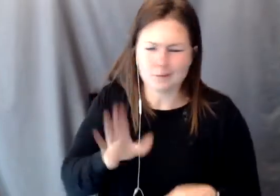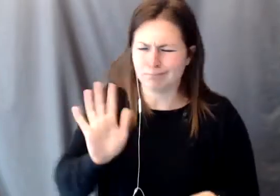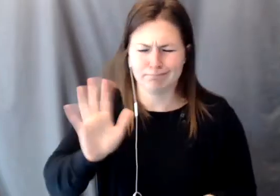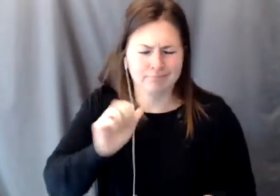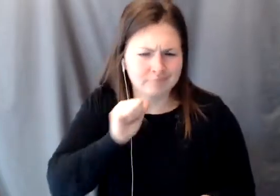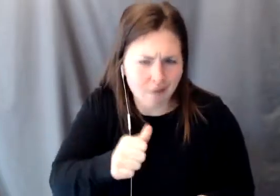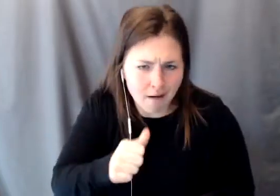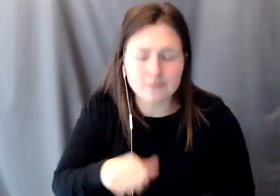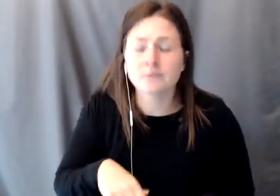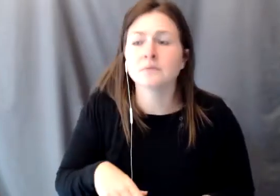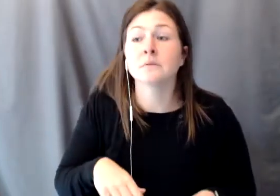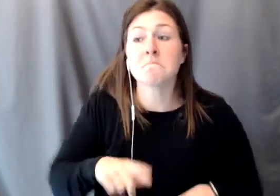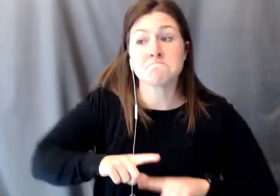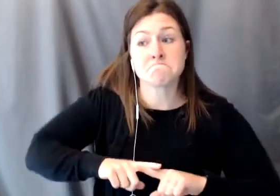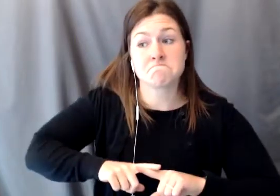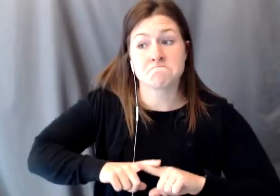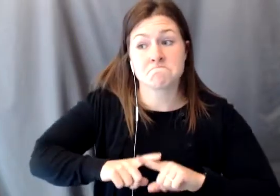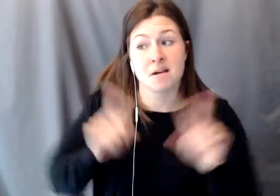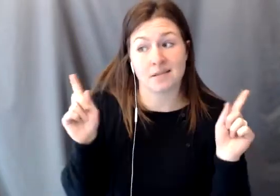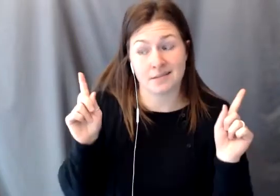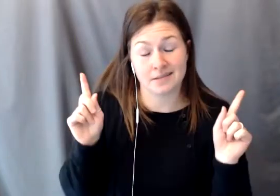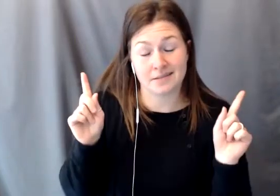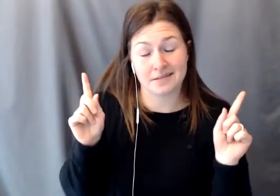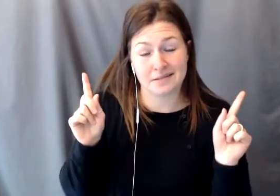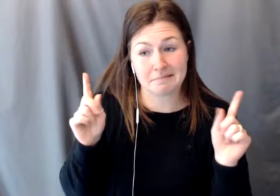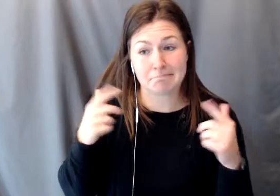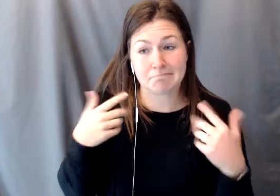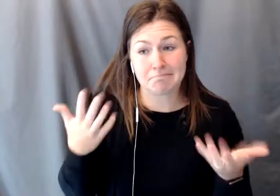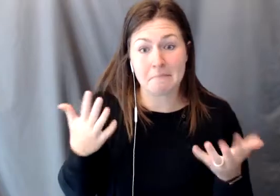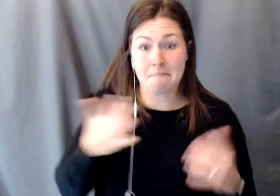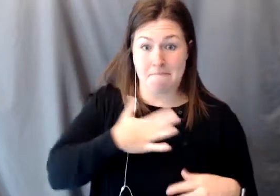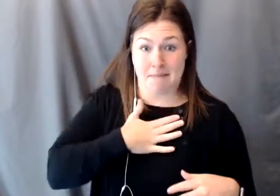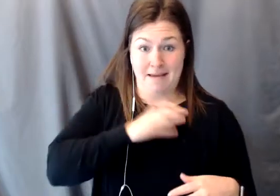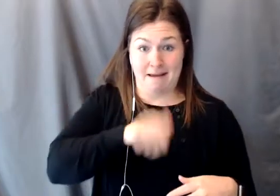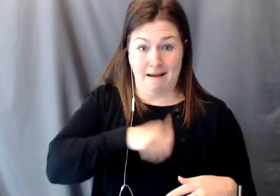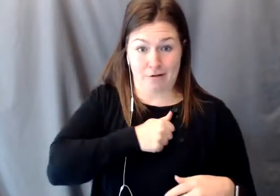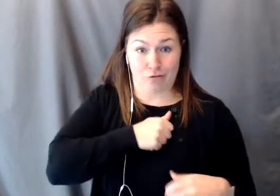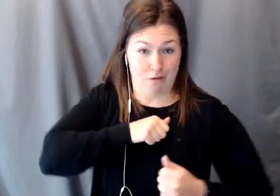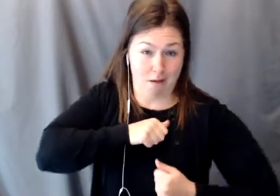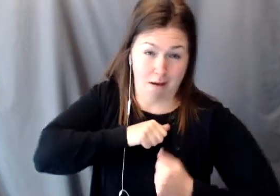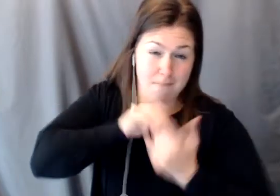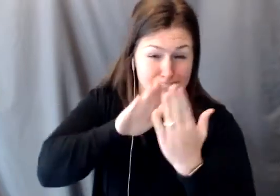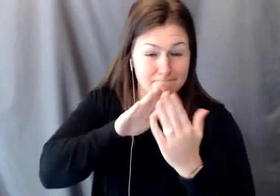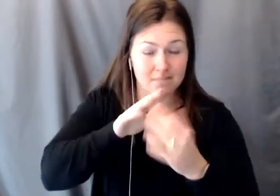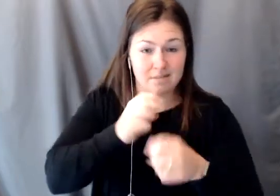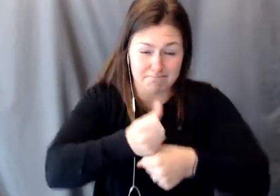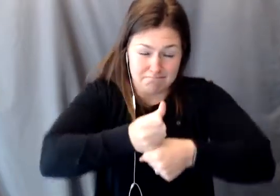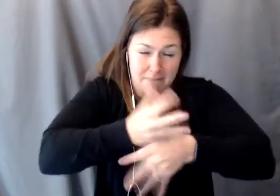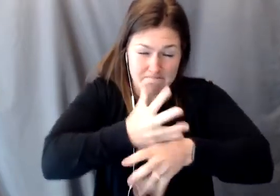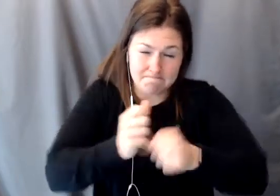But because of the way that my attitude and my interaction with him, and I'd get there and I just